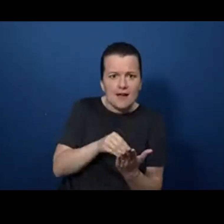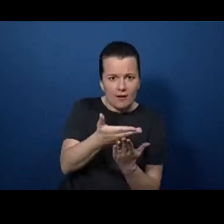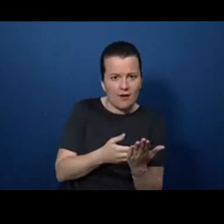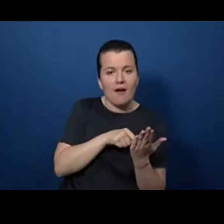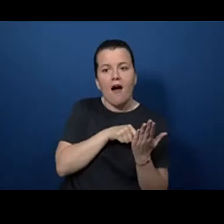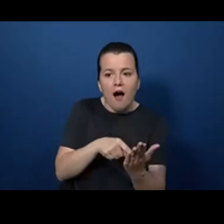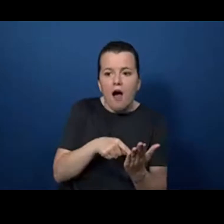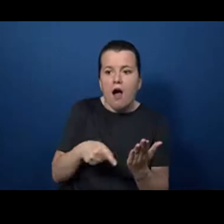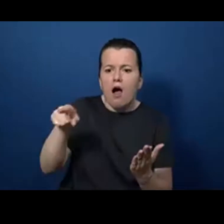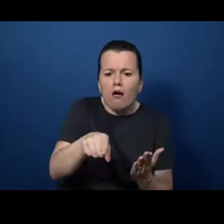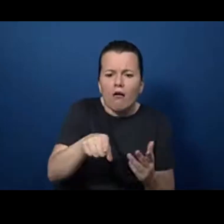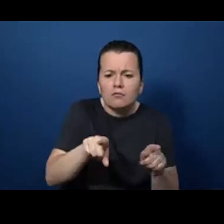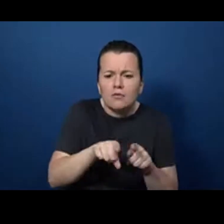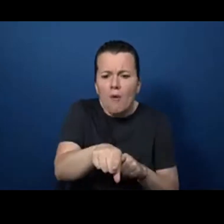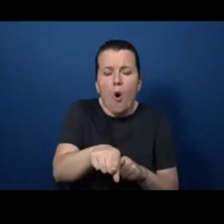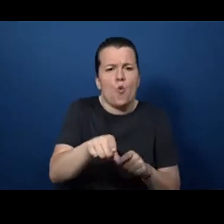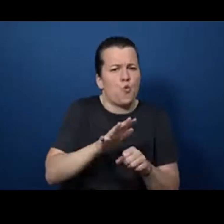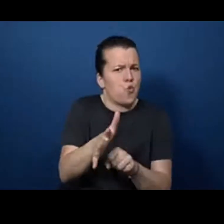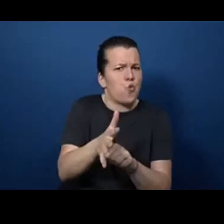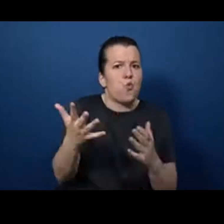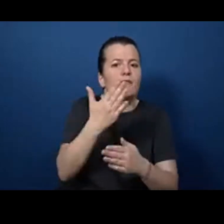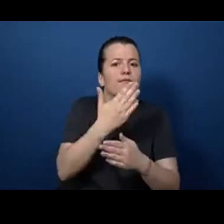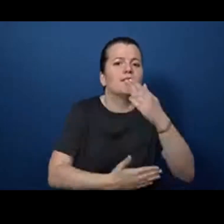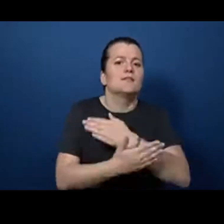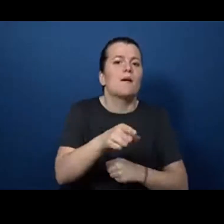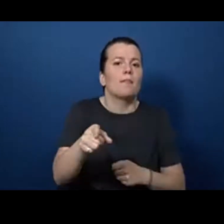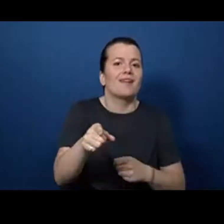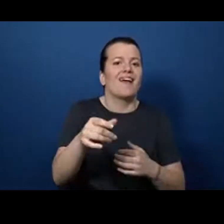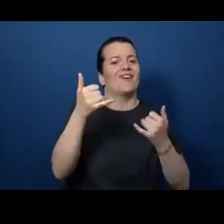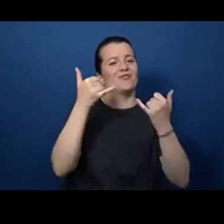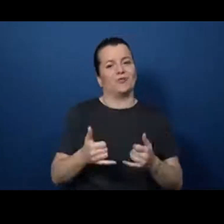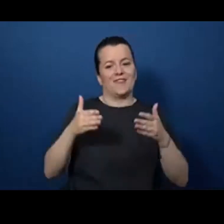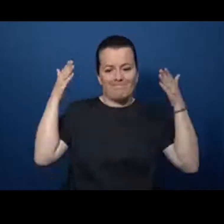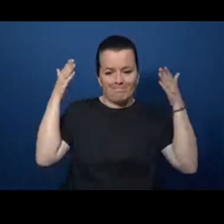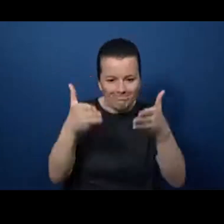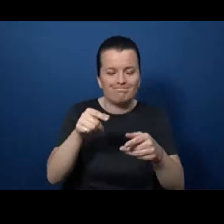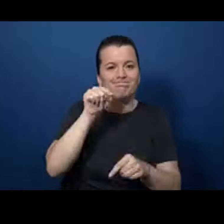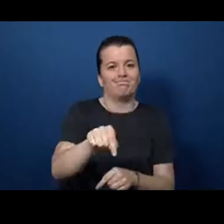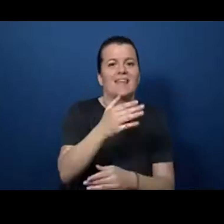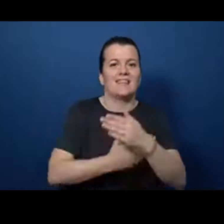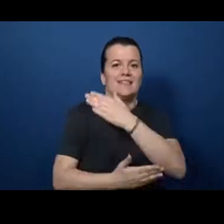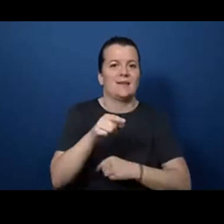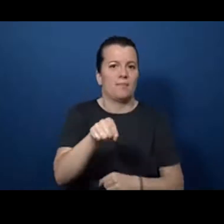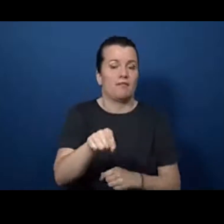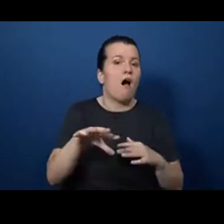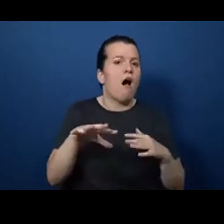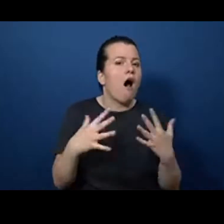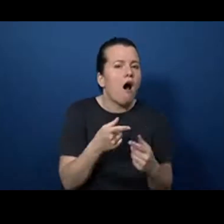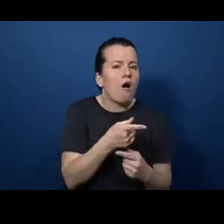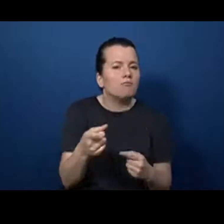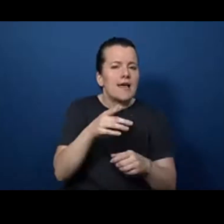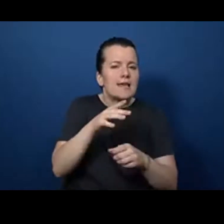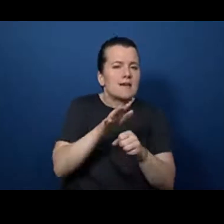disabilities. We will hear how learners with disabilities are particularly affected by bullying and by what type of